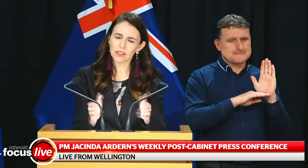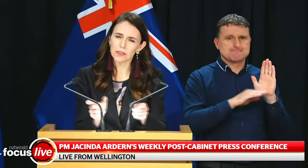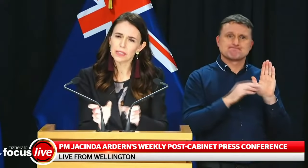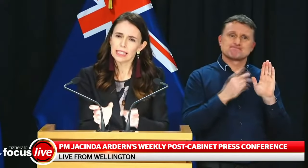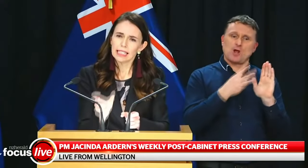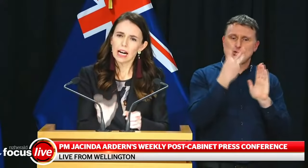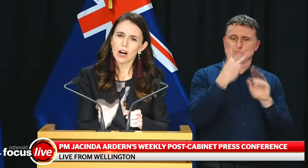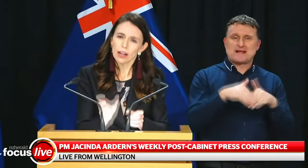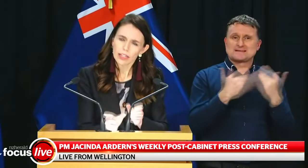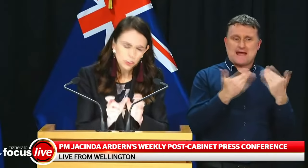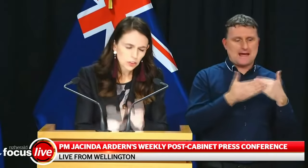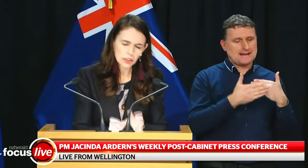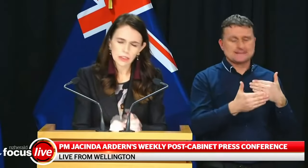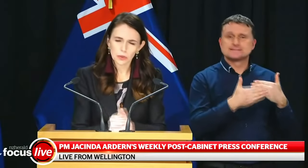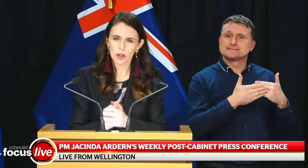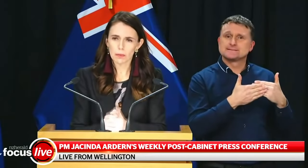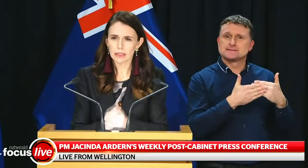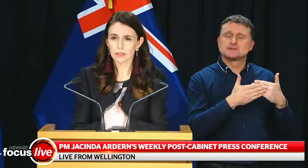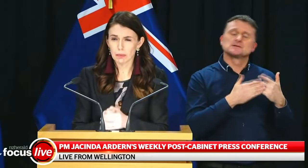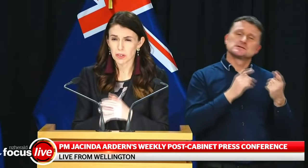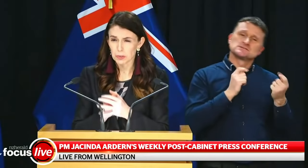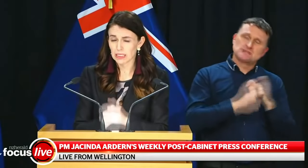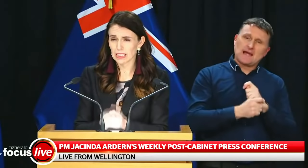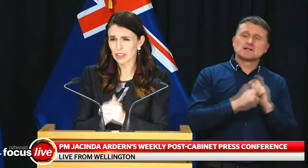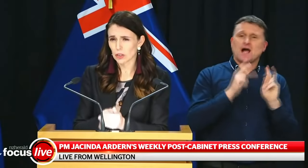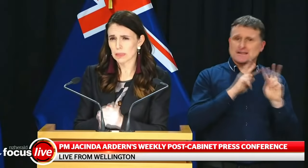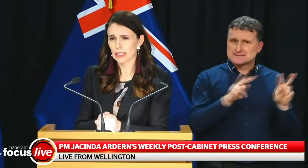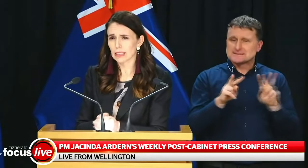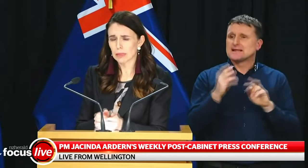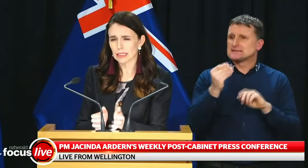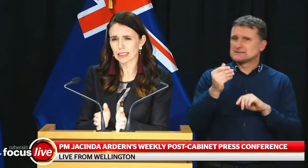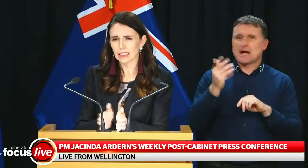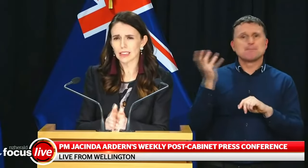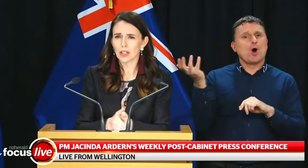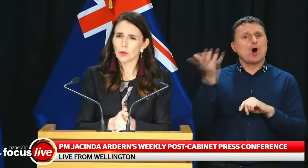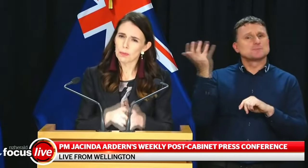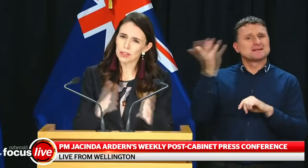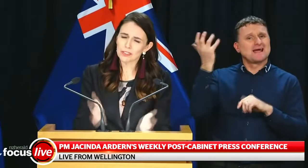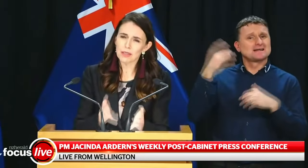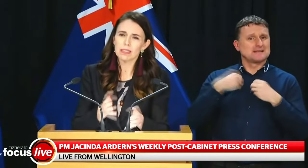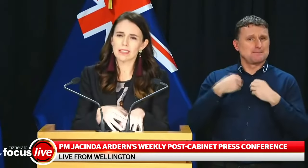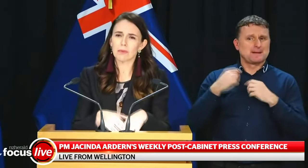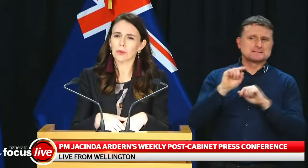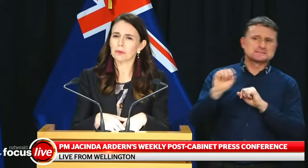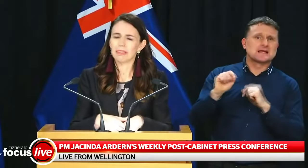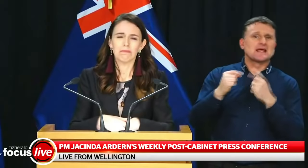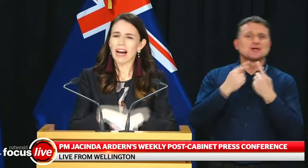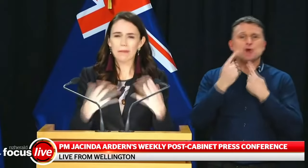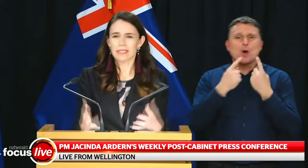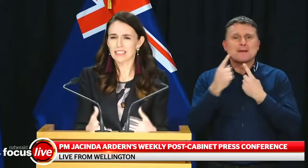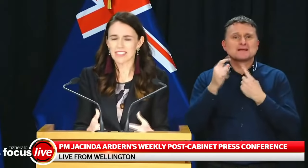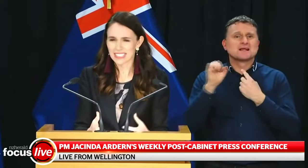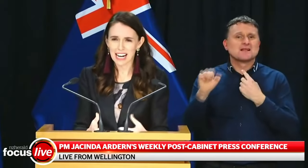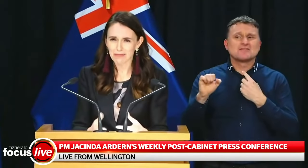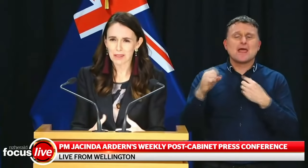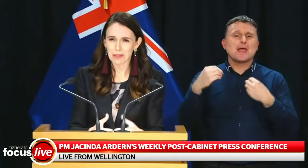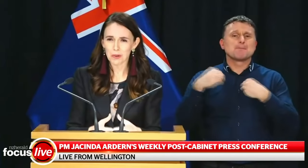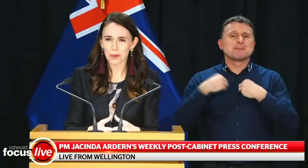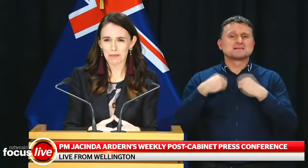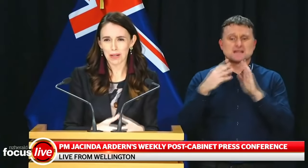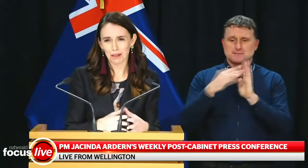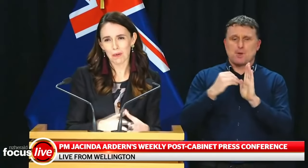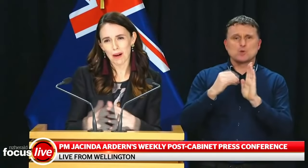entirety. So I certainly saw the comments of some of those, particularly hospitality businesses, where because of their business model, 80% of their staff